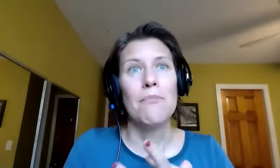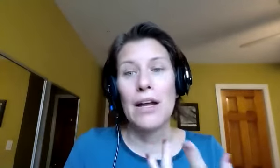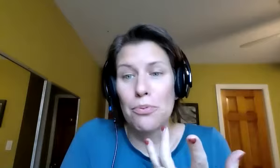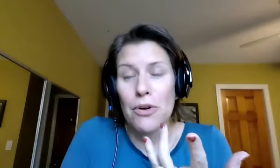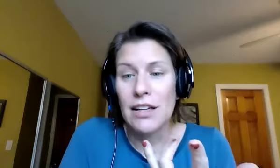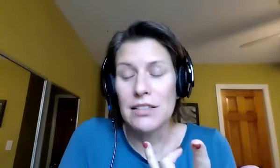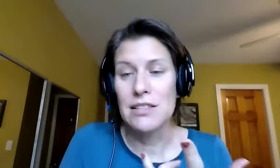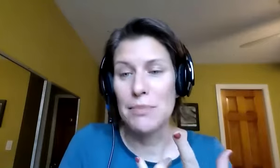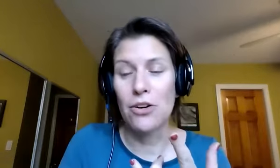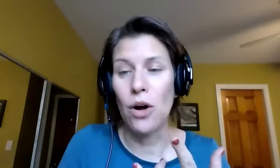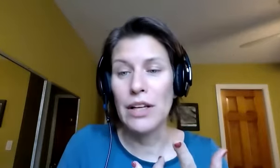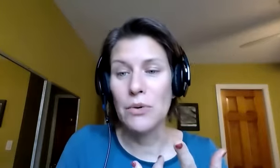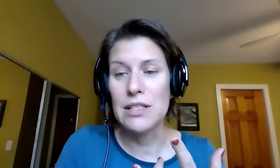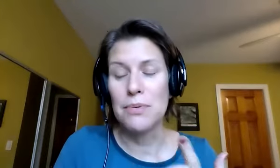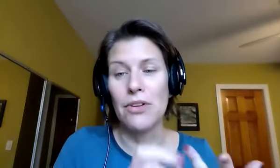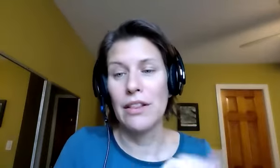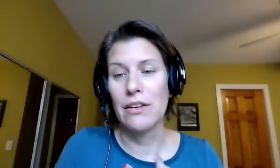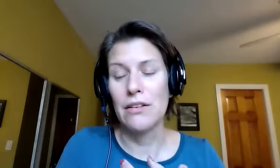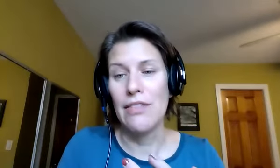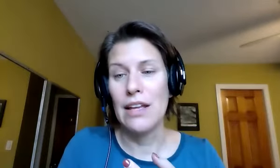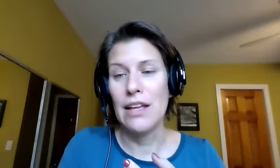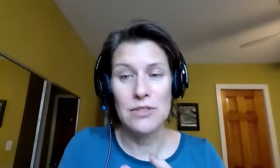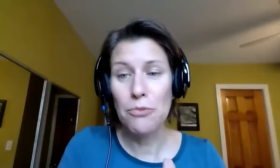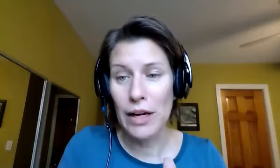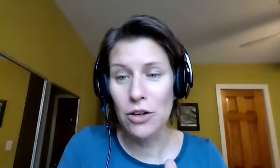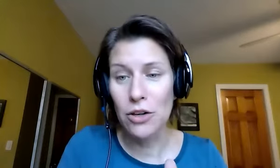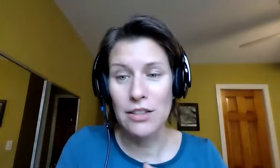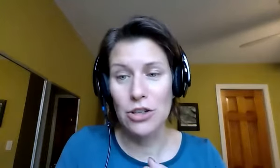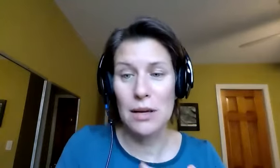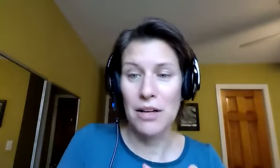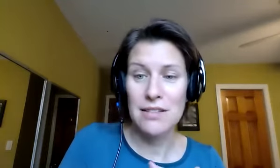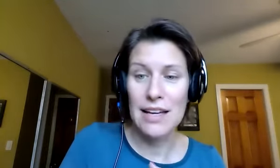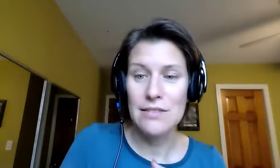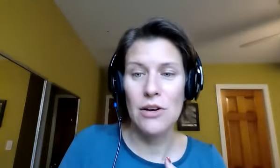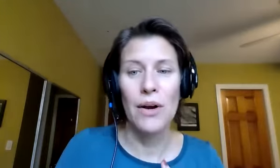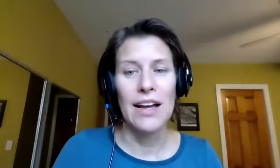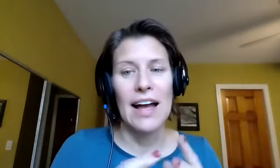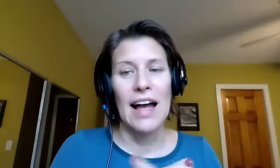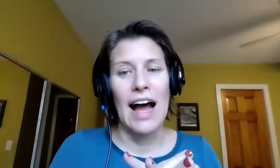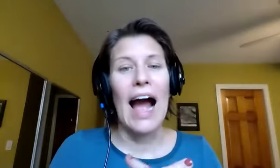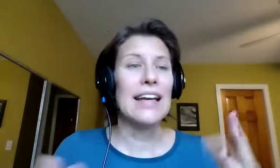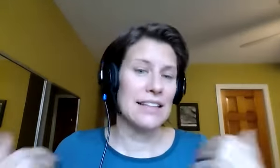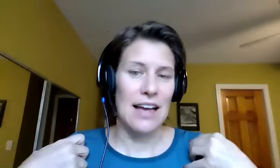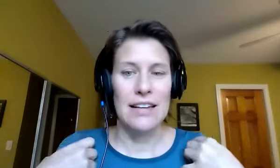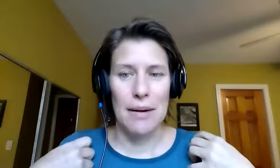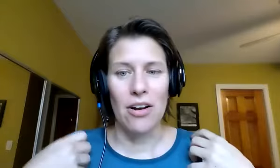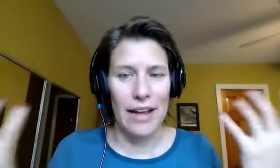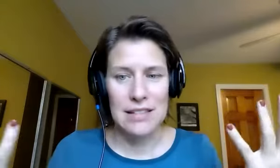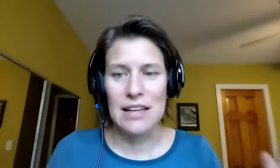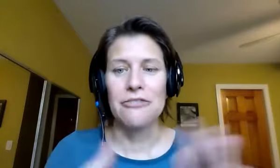better product. Cause it's better quality when it's built in the, and then it goes up quicker when it shows up on site. So I get excited about all that stuff.